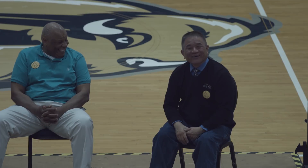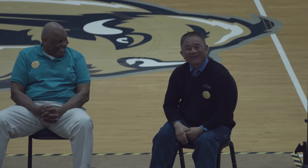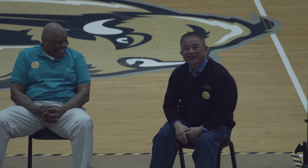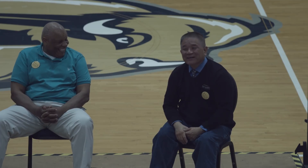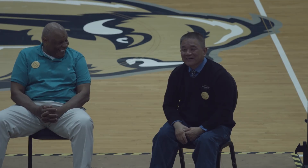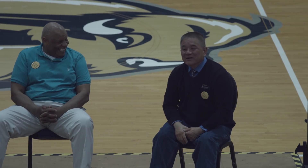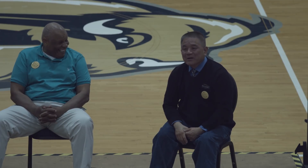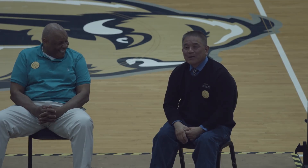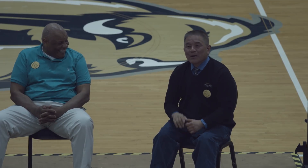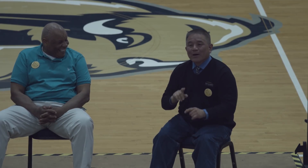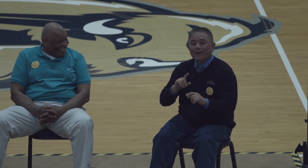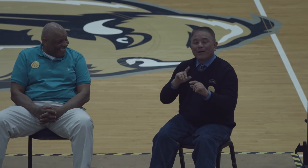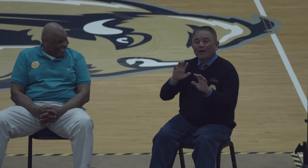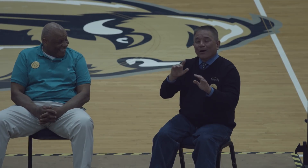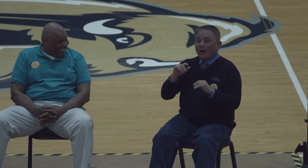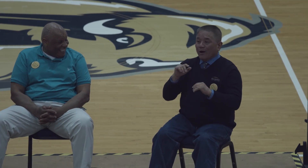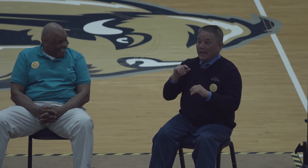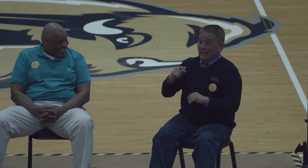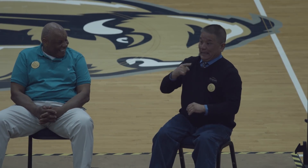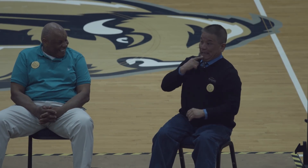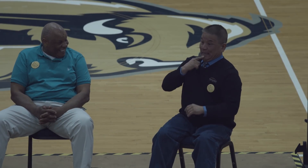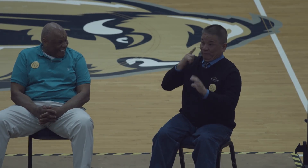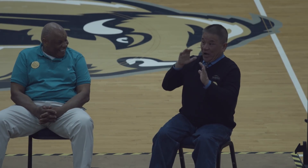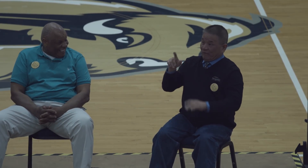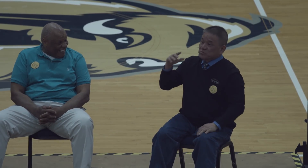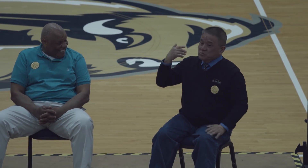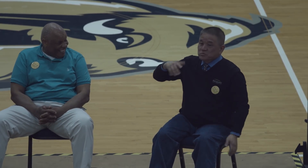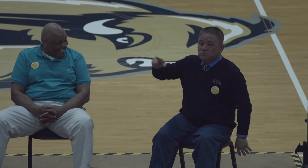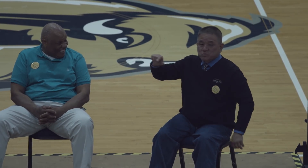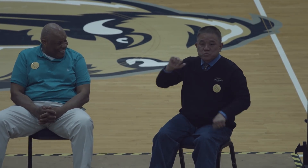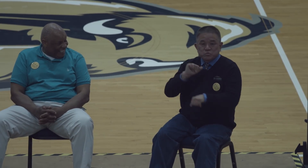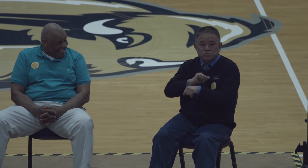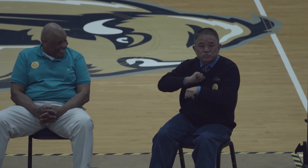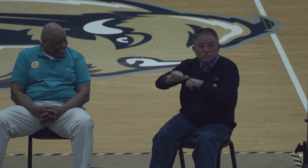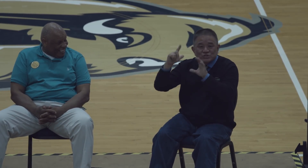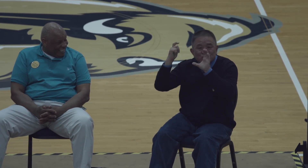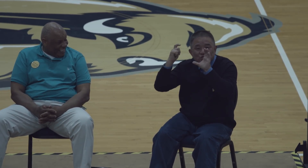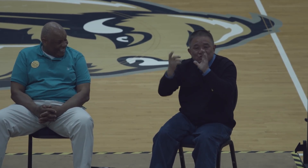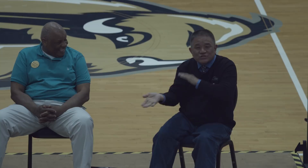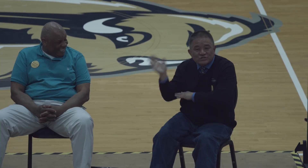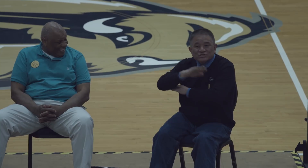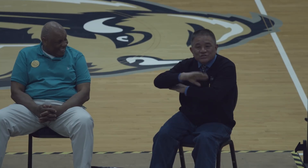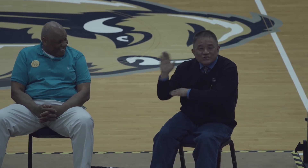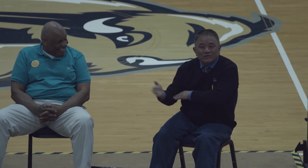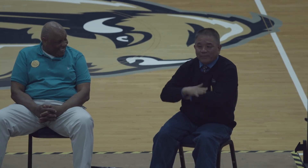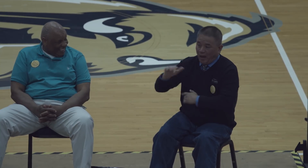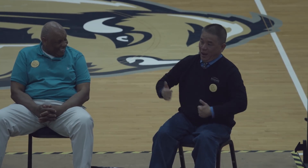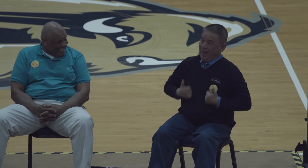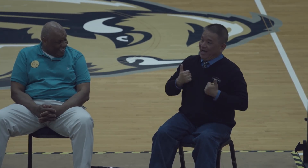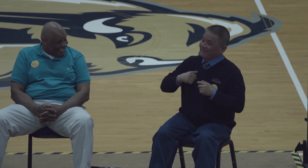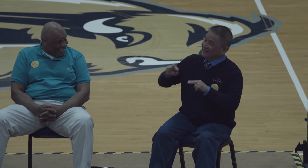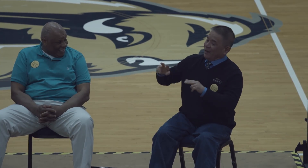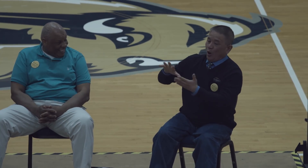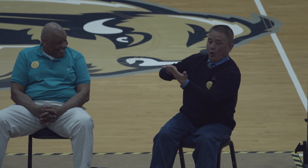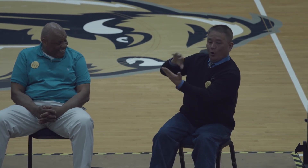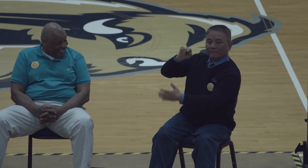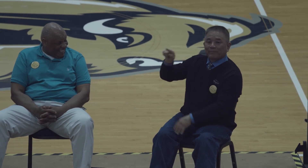camera, and my bag. And there were a lot of hearing photographers who were professional photographers who